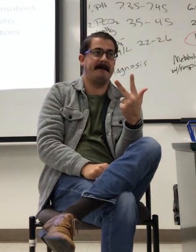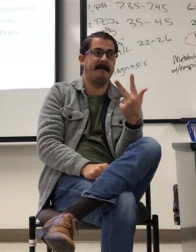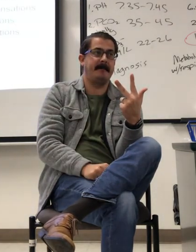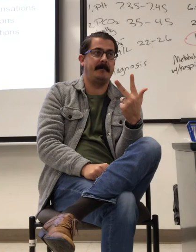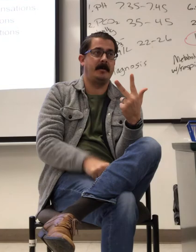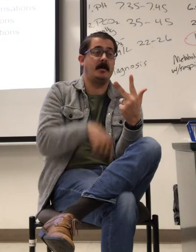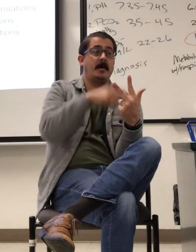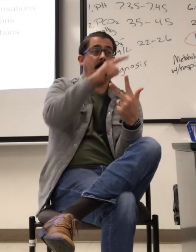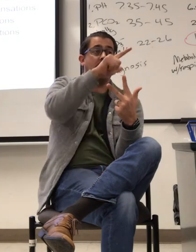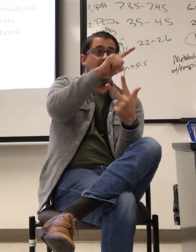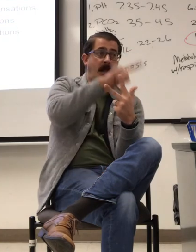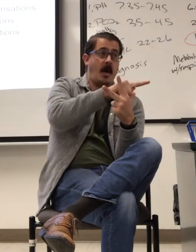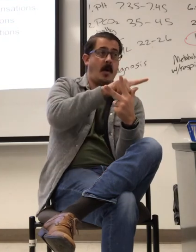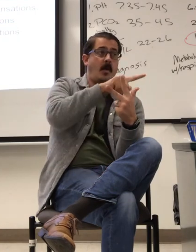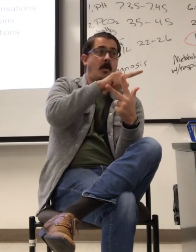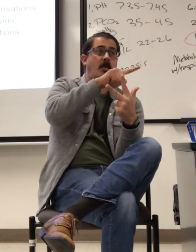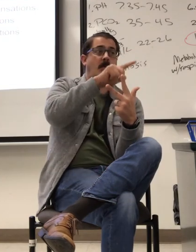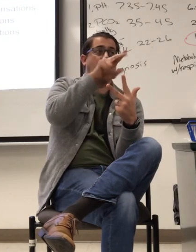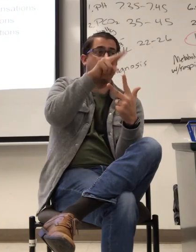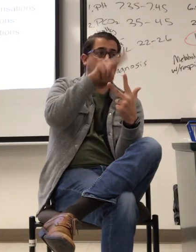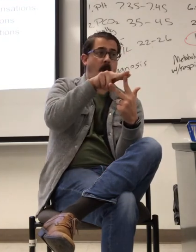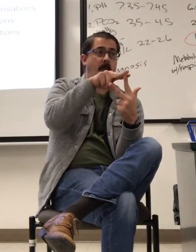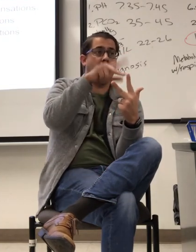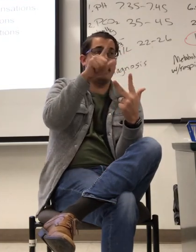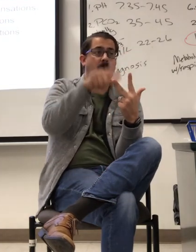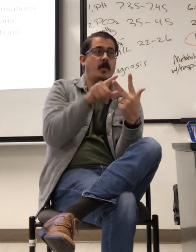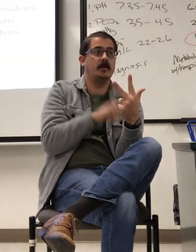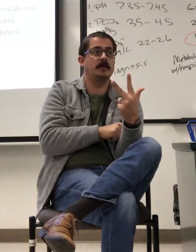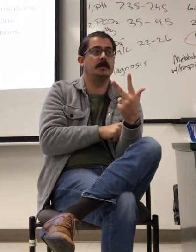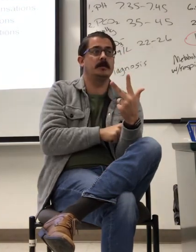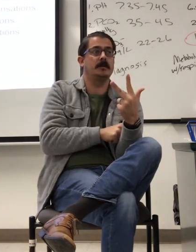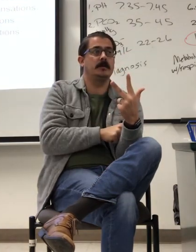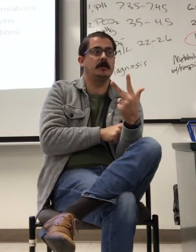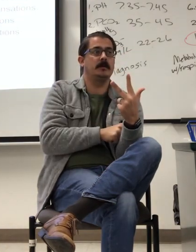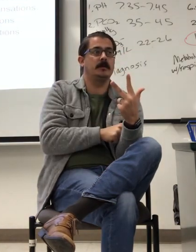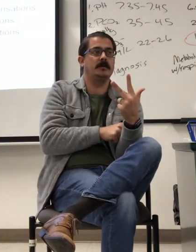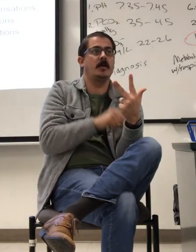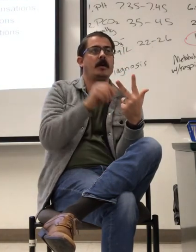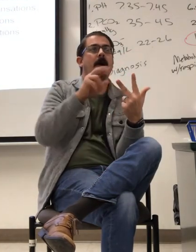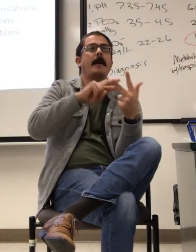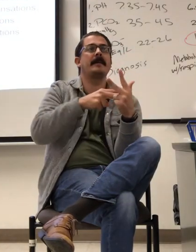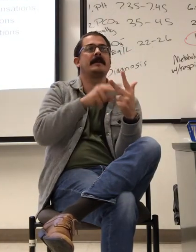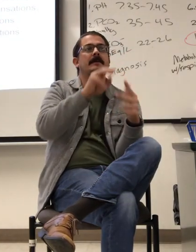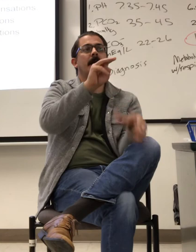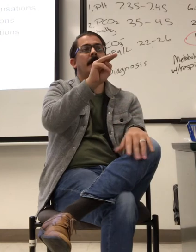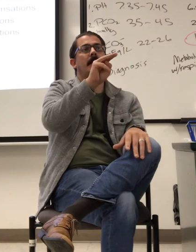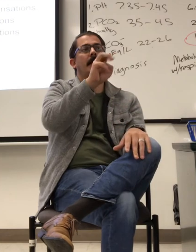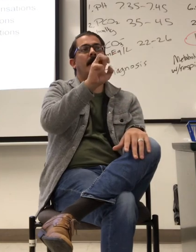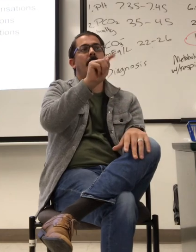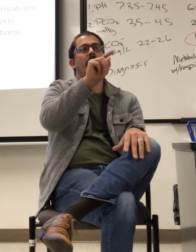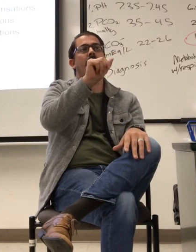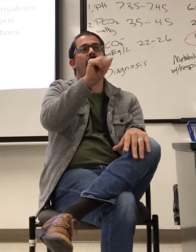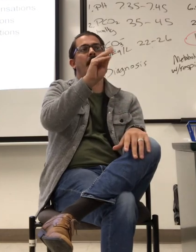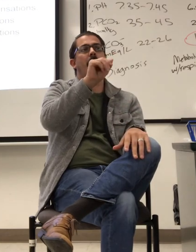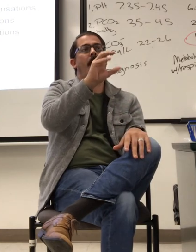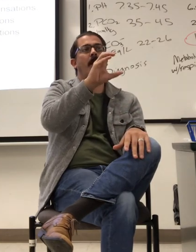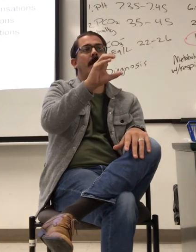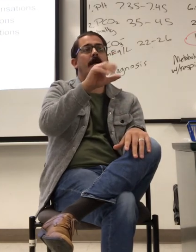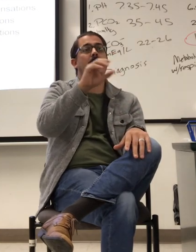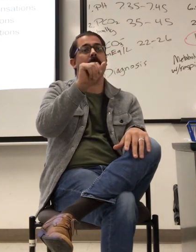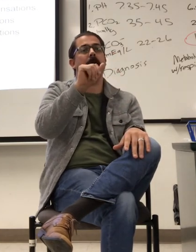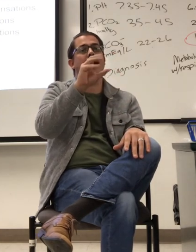low. I'll circle that in red again. It's a metabolic acidosis.